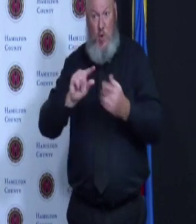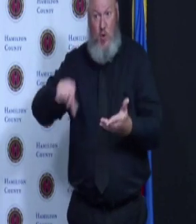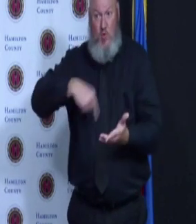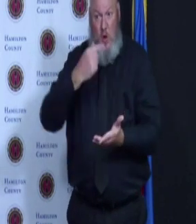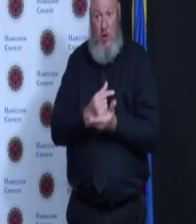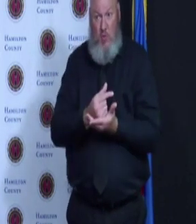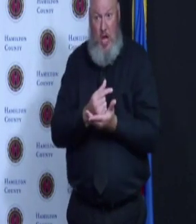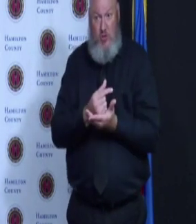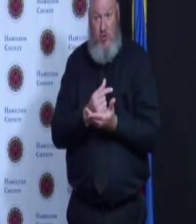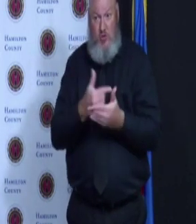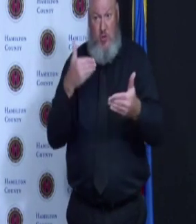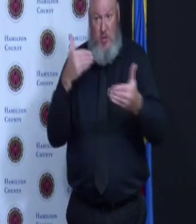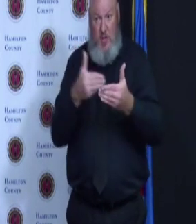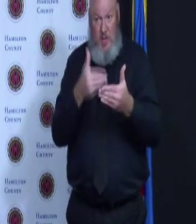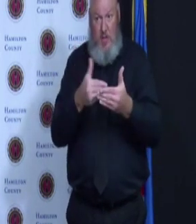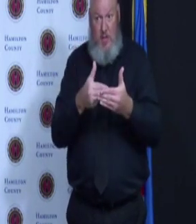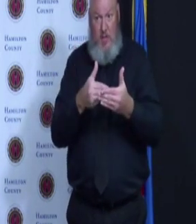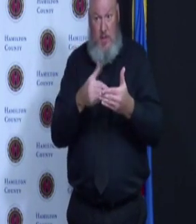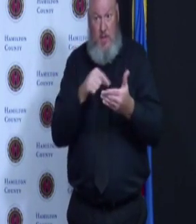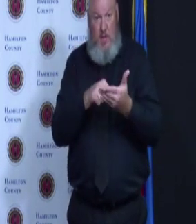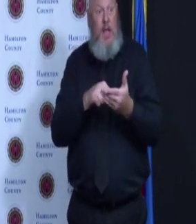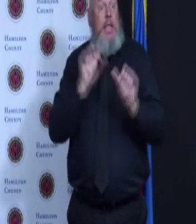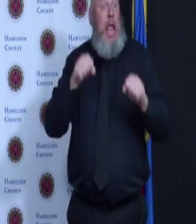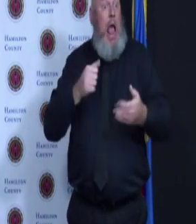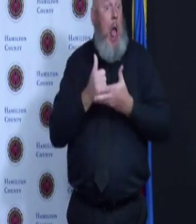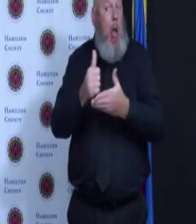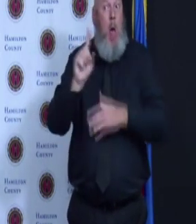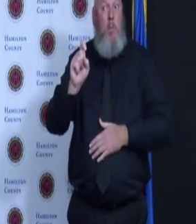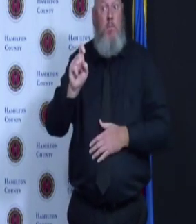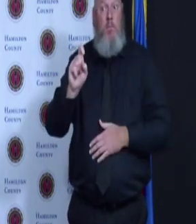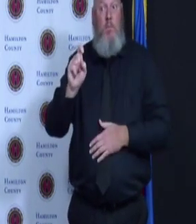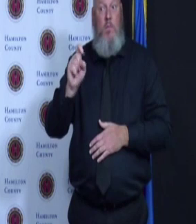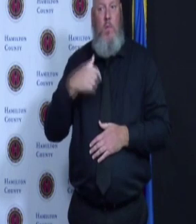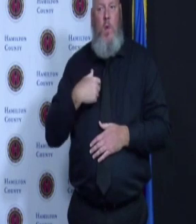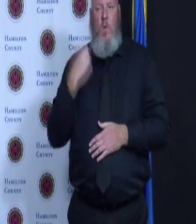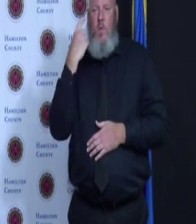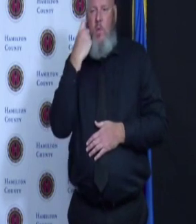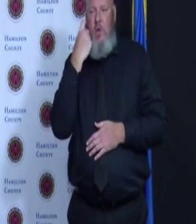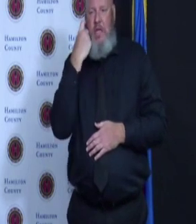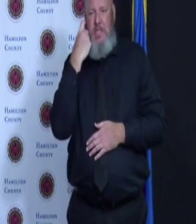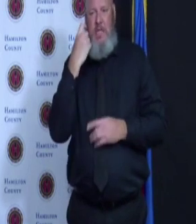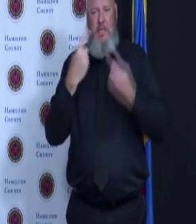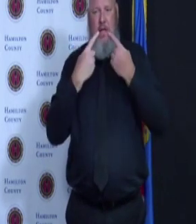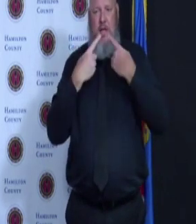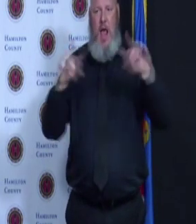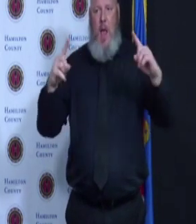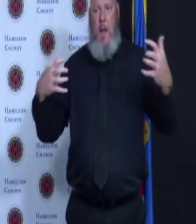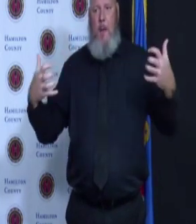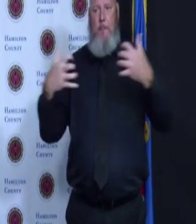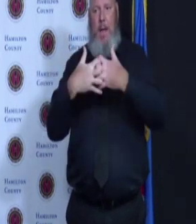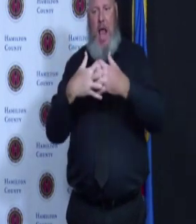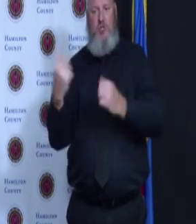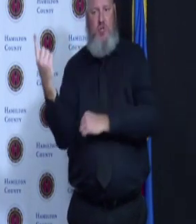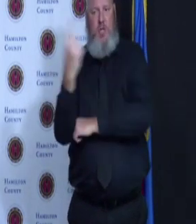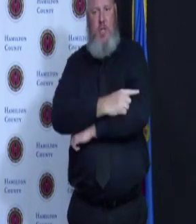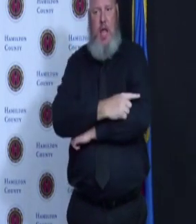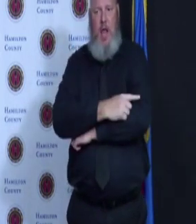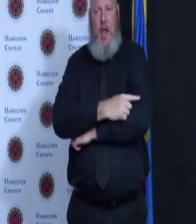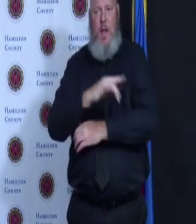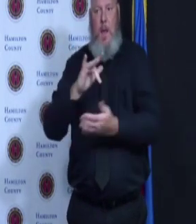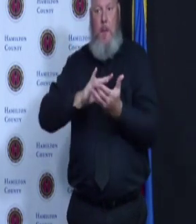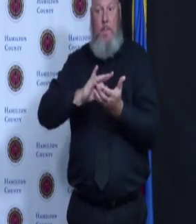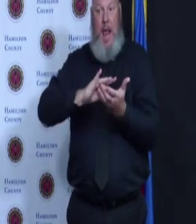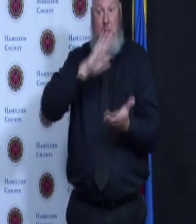way? So match day just happened for our area medical schools and medical schools across the